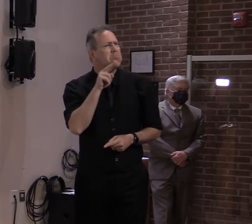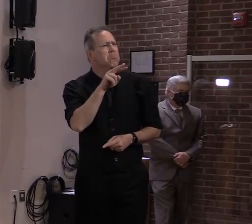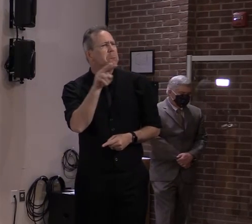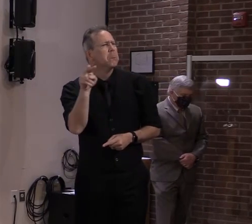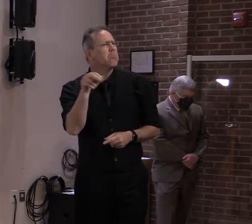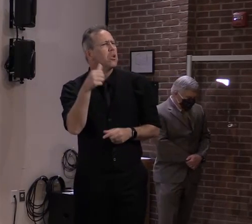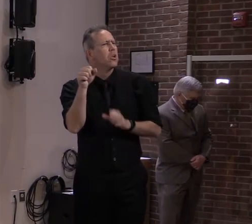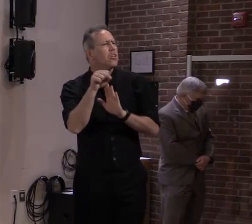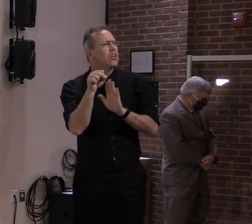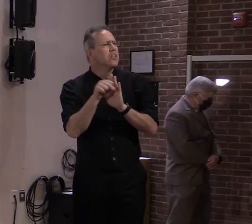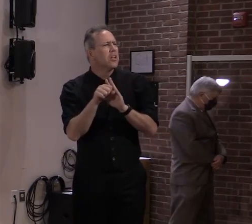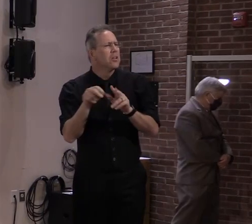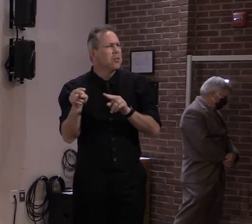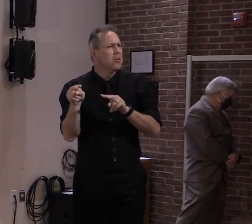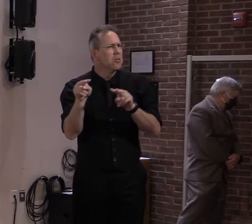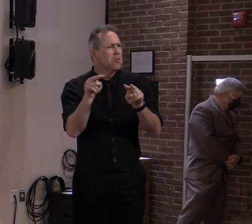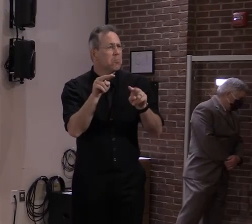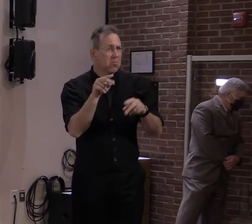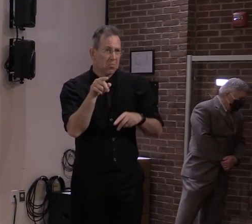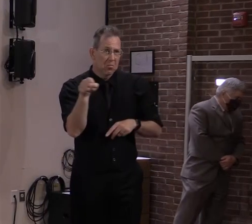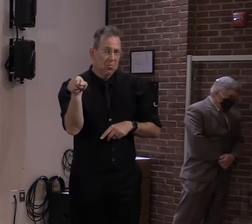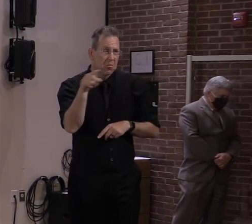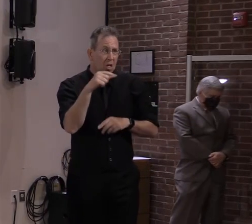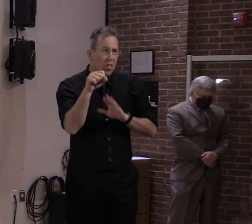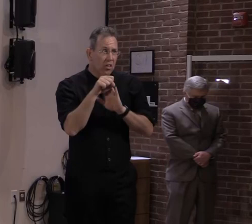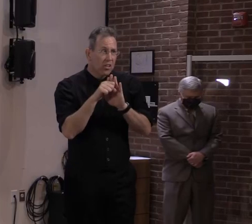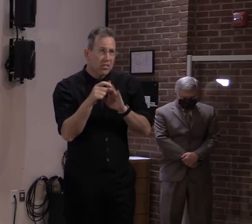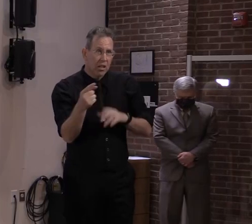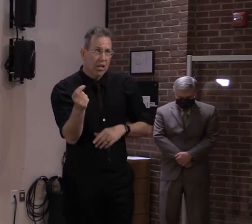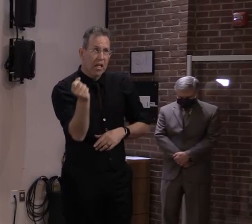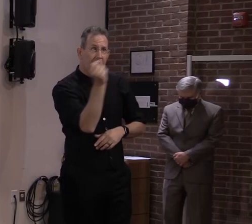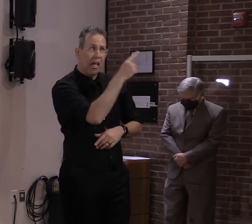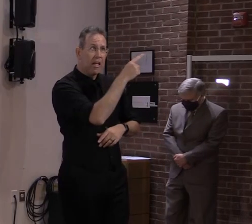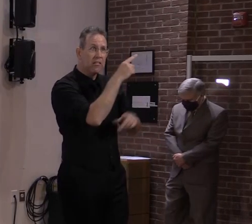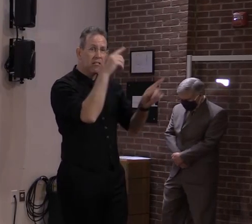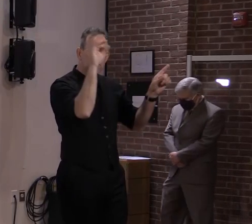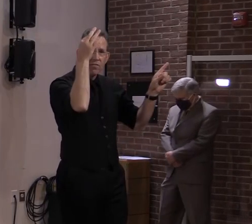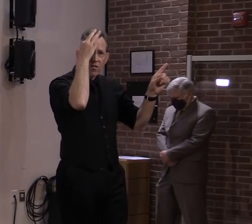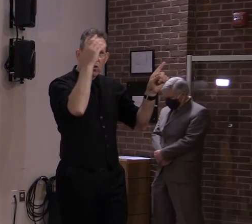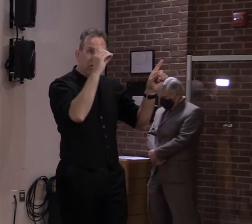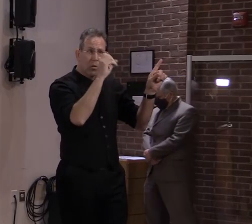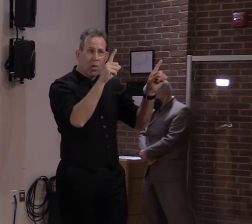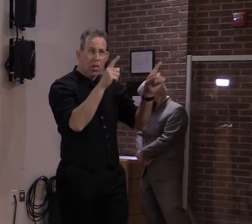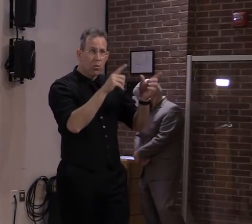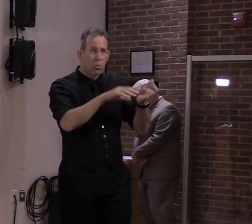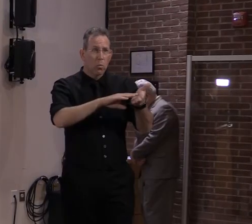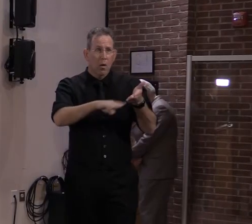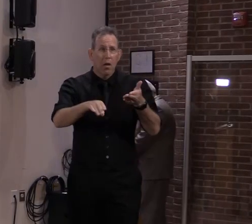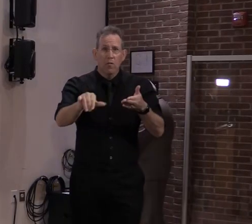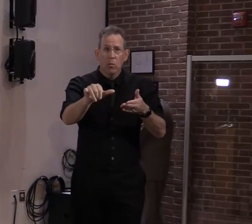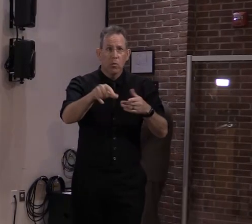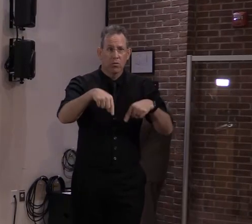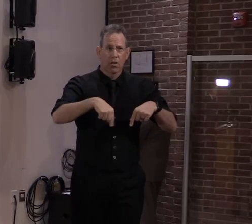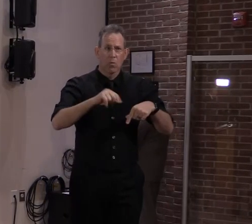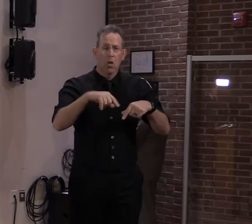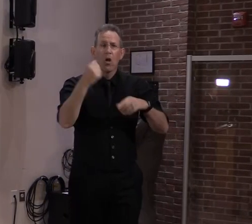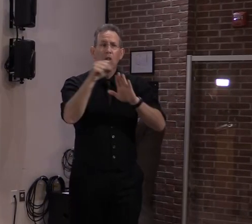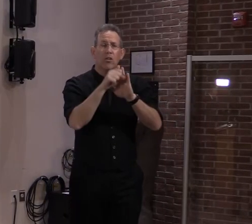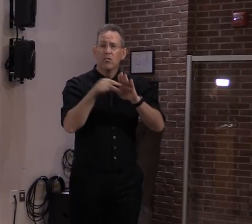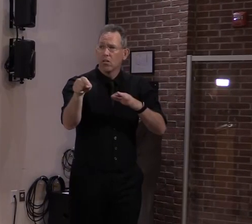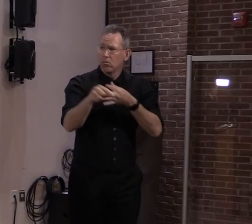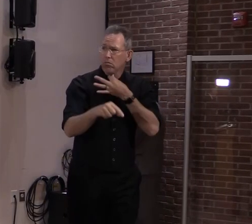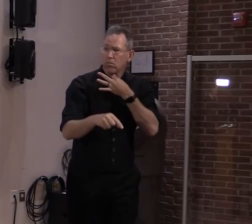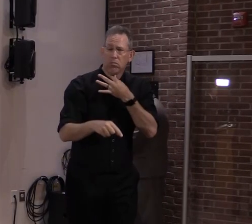government waive this for them? I don't know if any have submitted a formal appeal. I do know